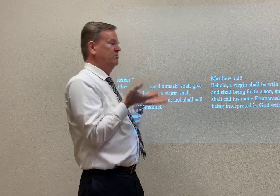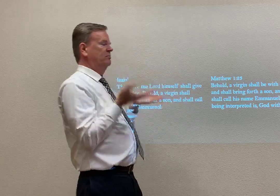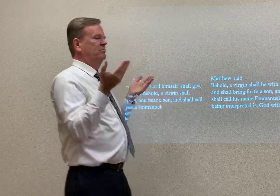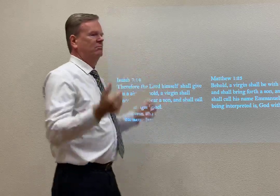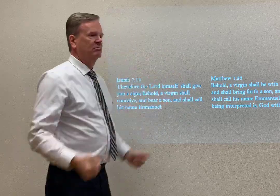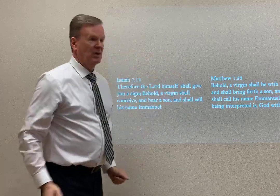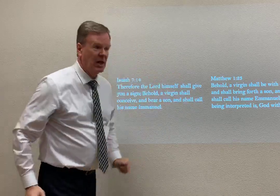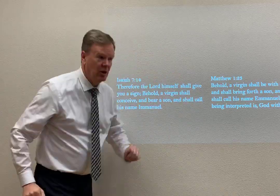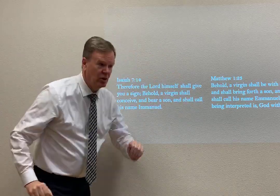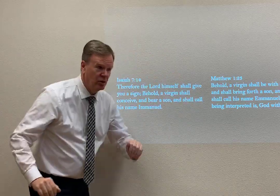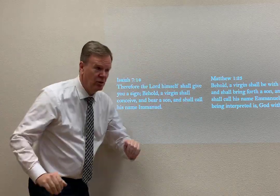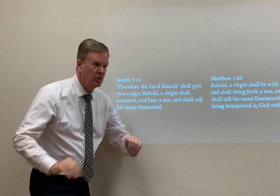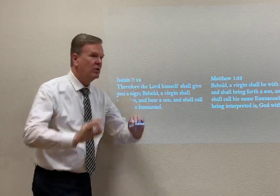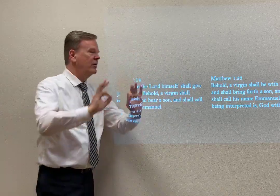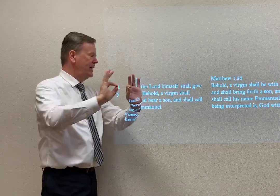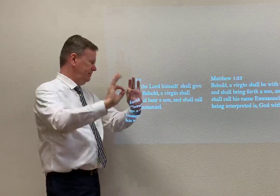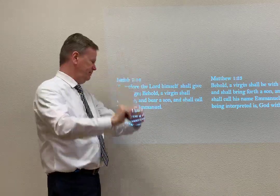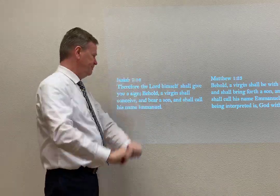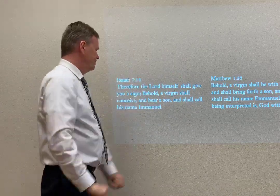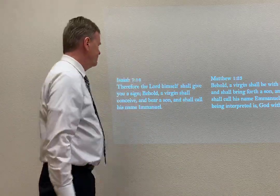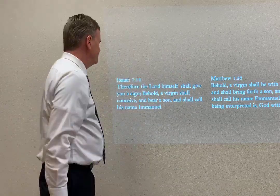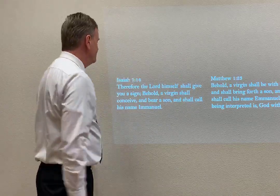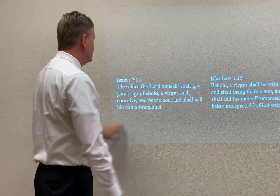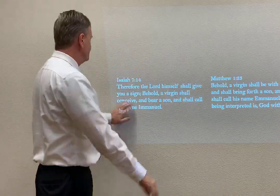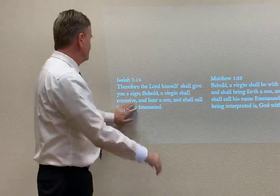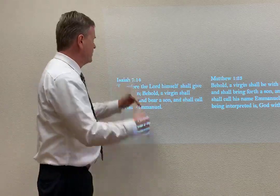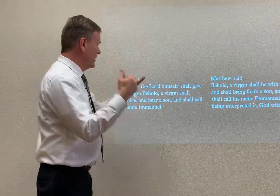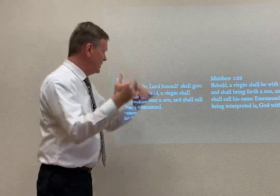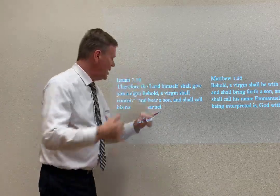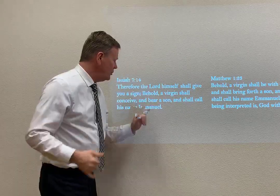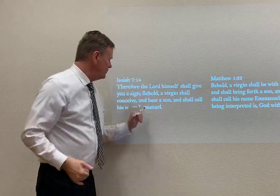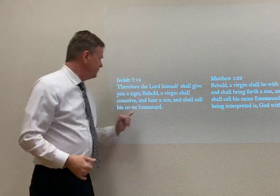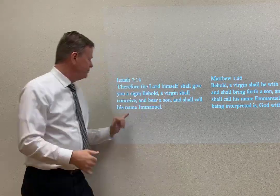flesh as Jesus. That's who the Son was. Okay?